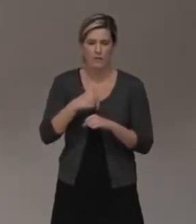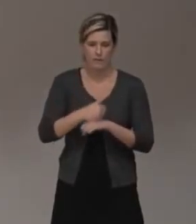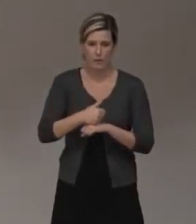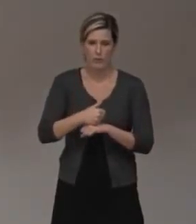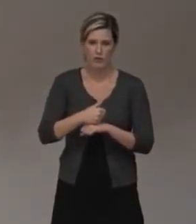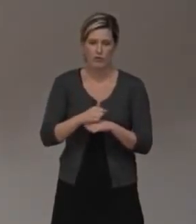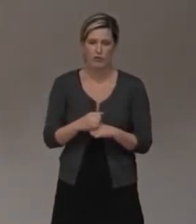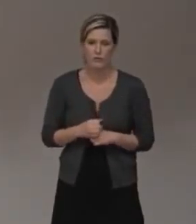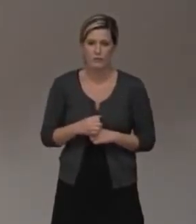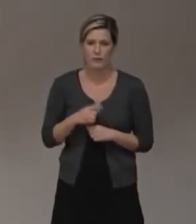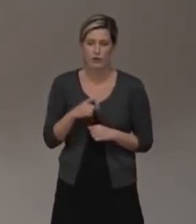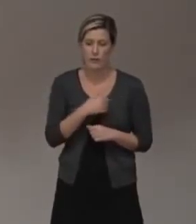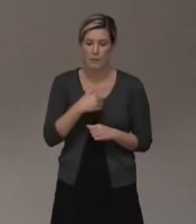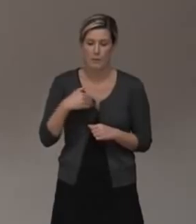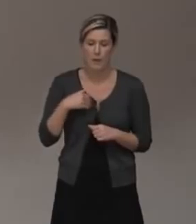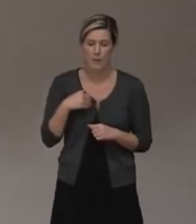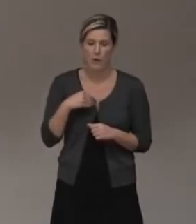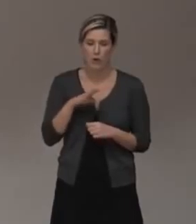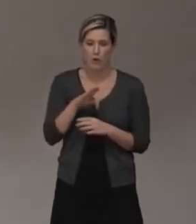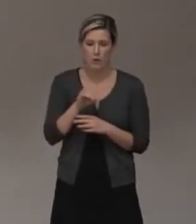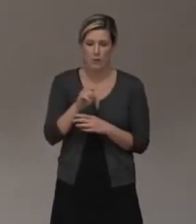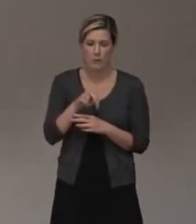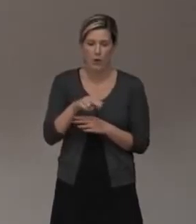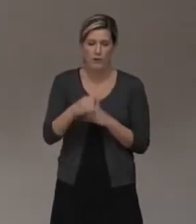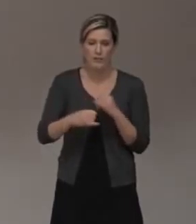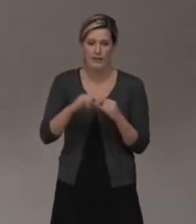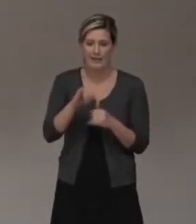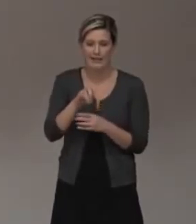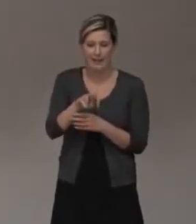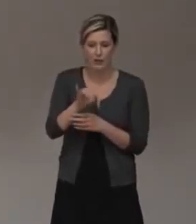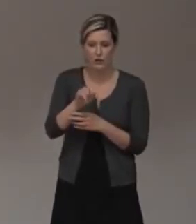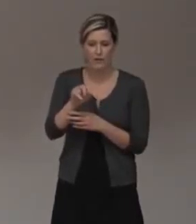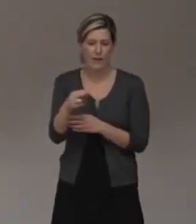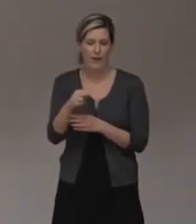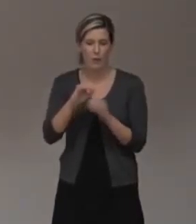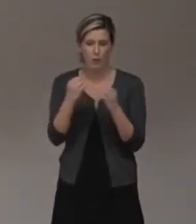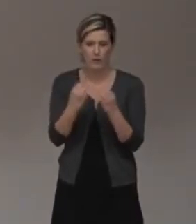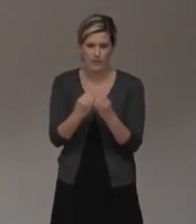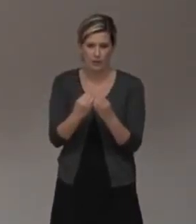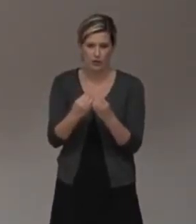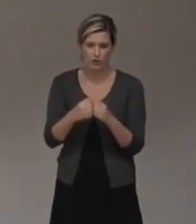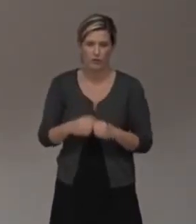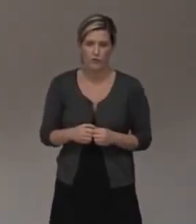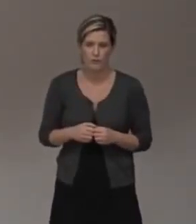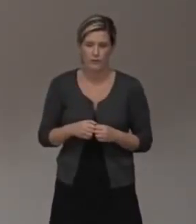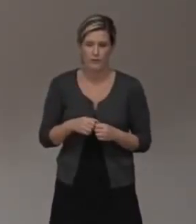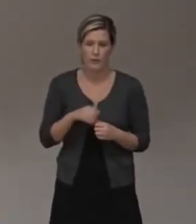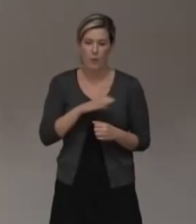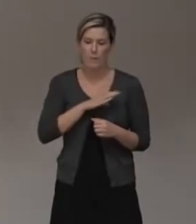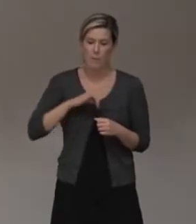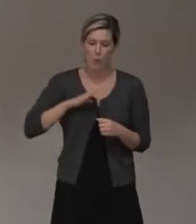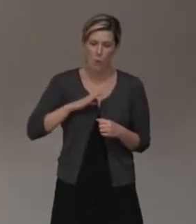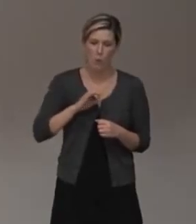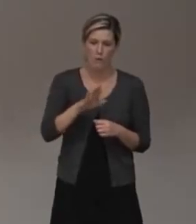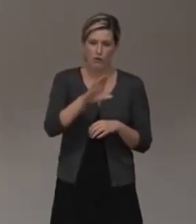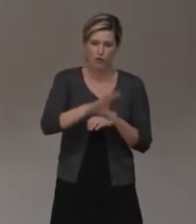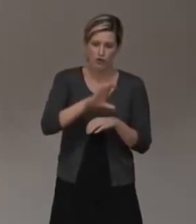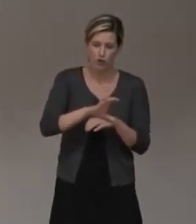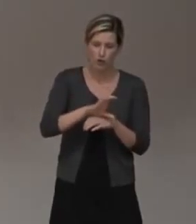a member of the Greater Boston Interfaith Organization, chair of the board of the Roxbury Presbyterian Church Social